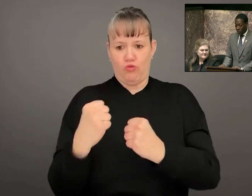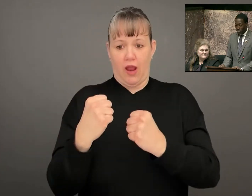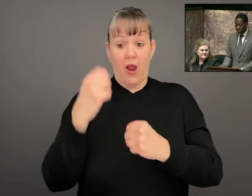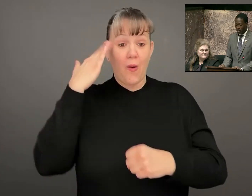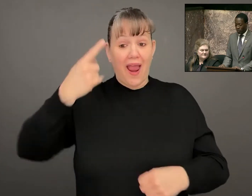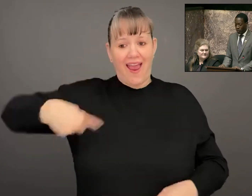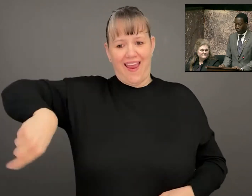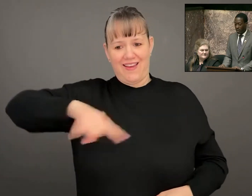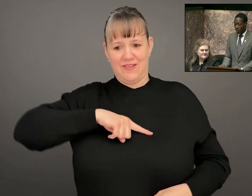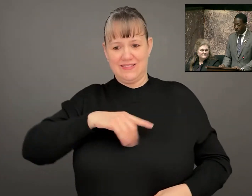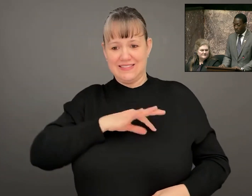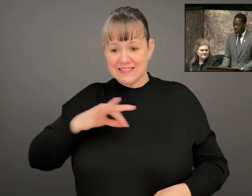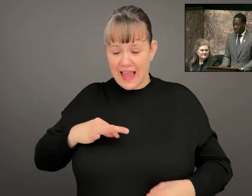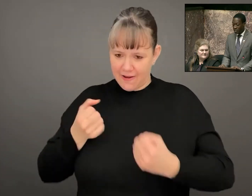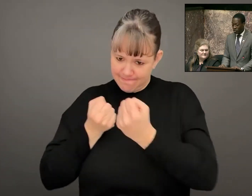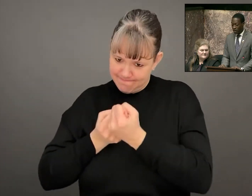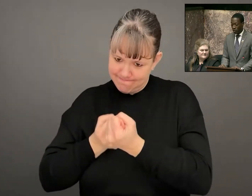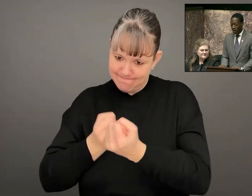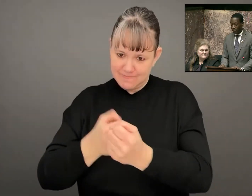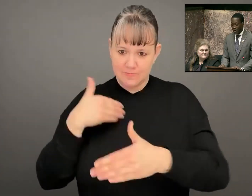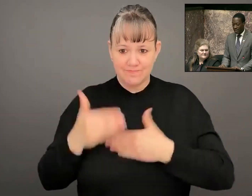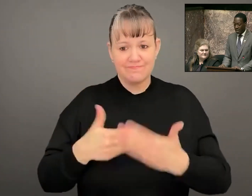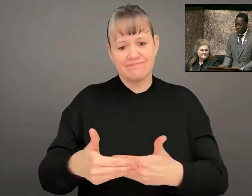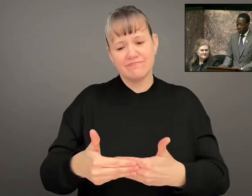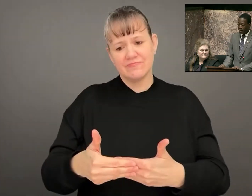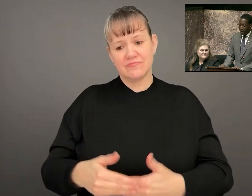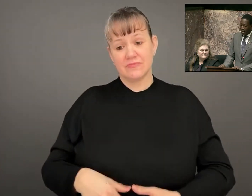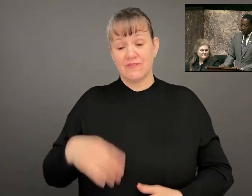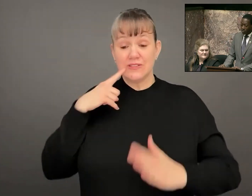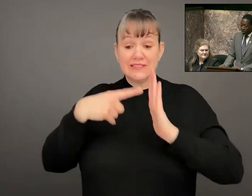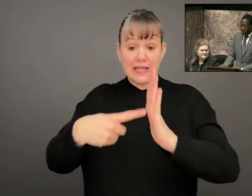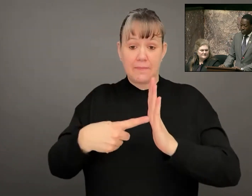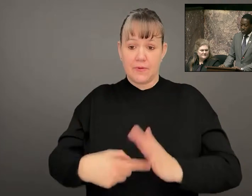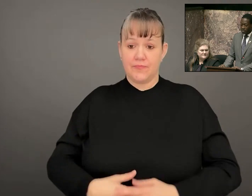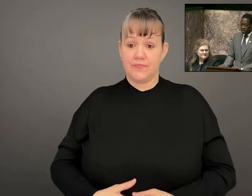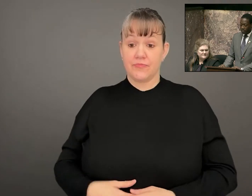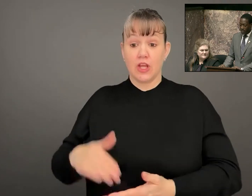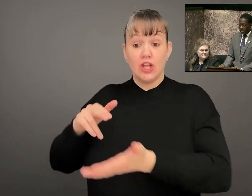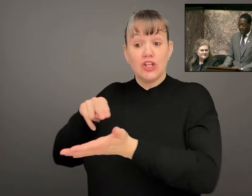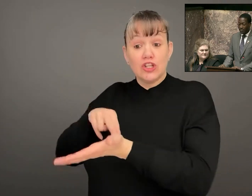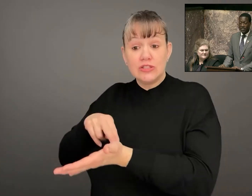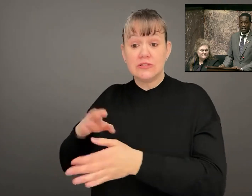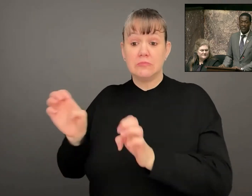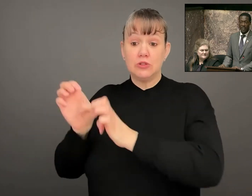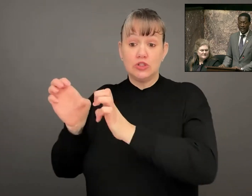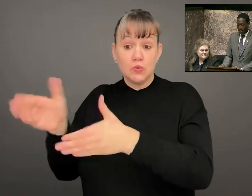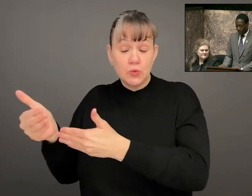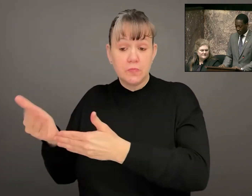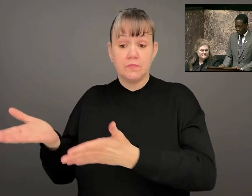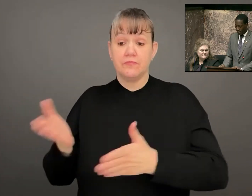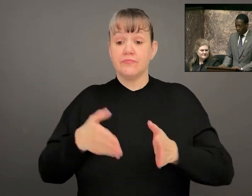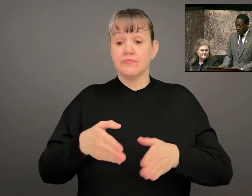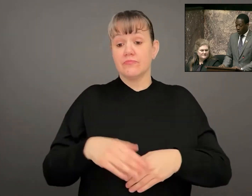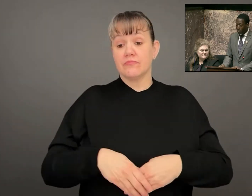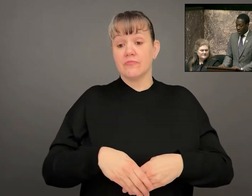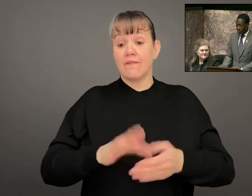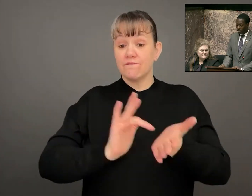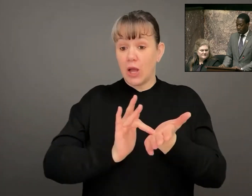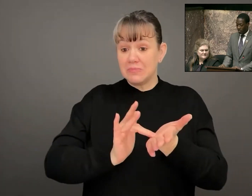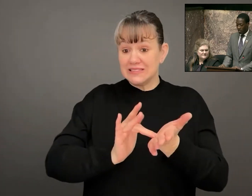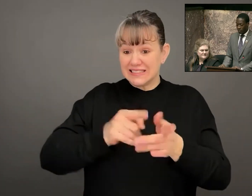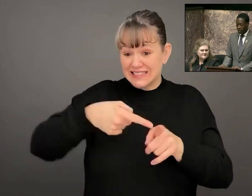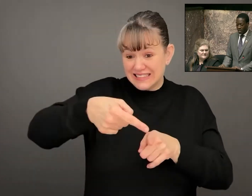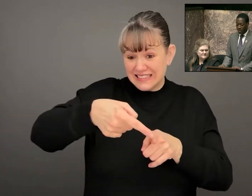the emergency room, a pharmacist ensuring the right medication, an oncologist delivering life-saving care, or a